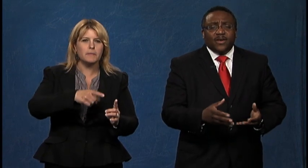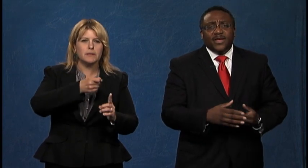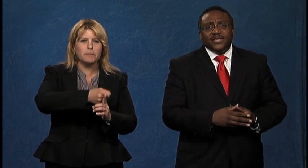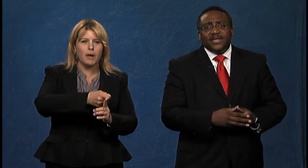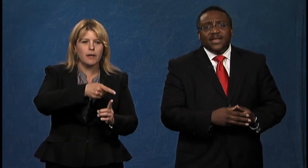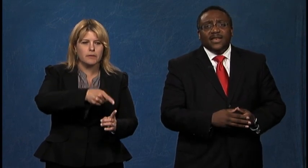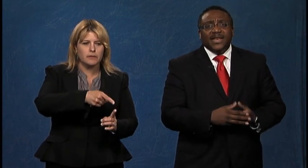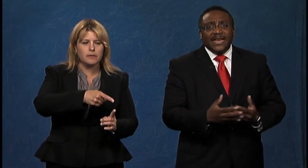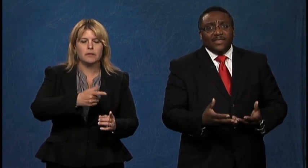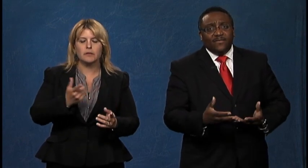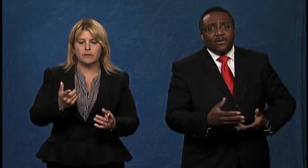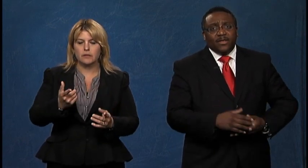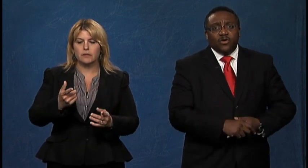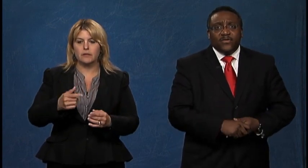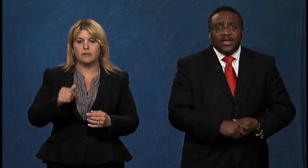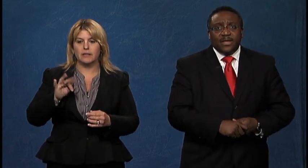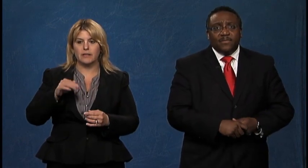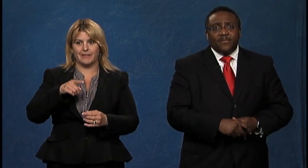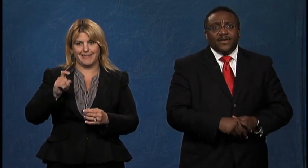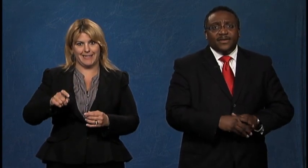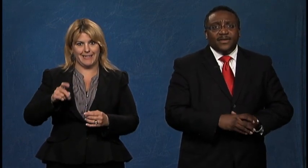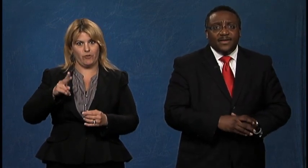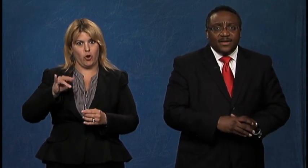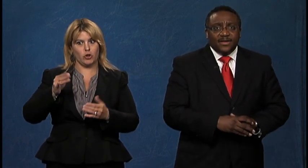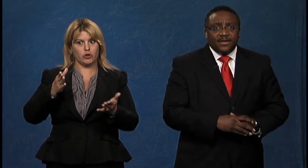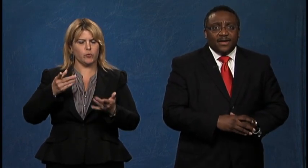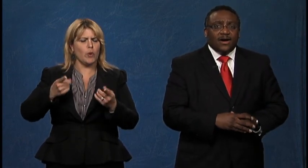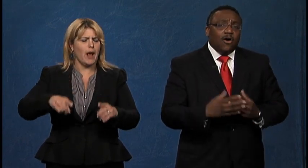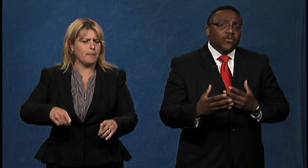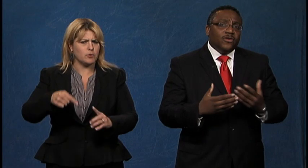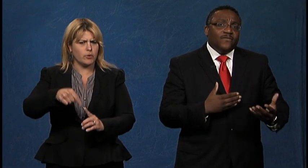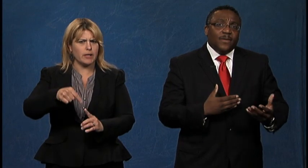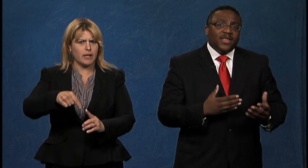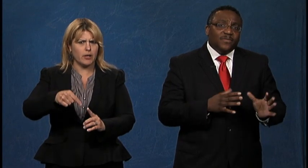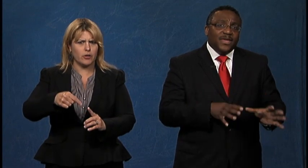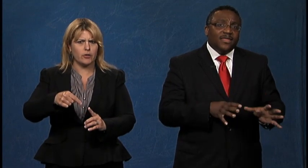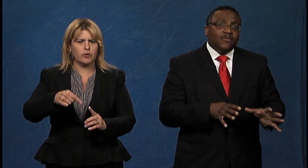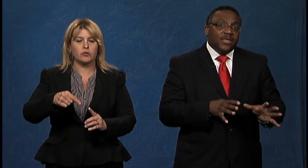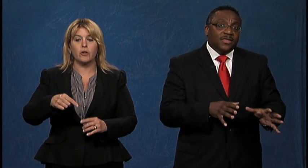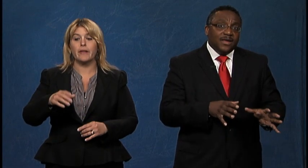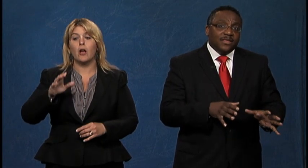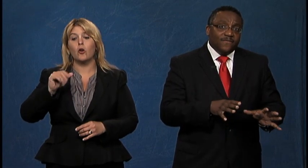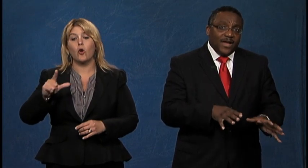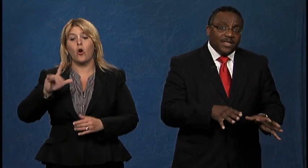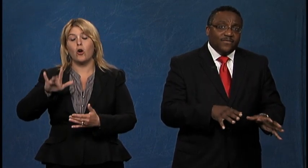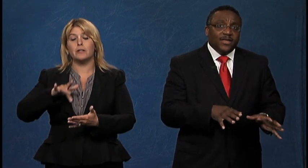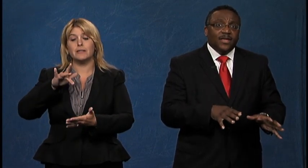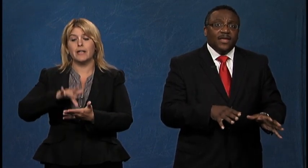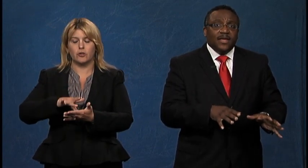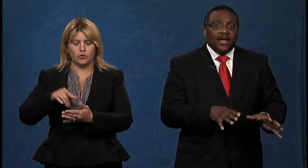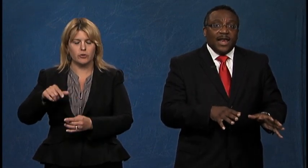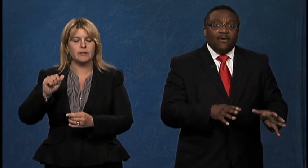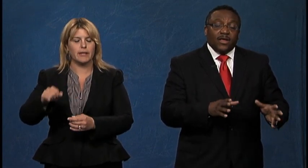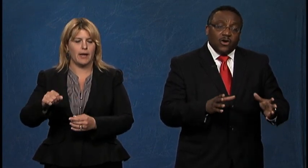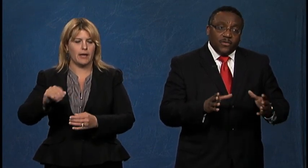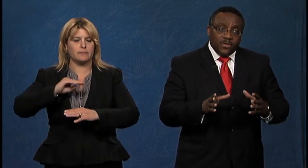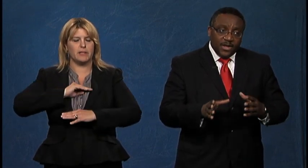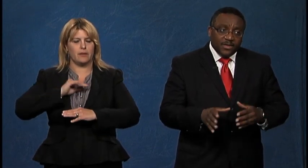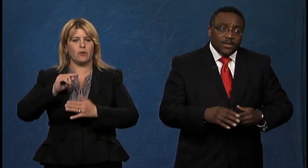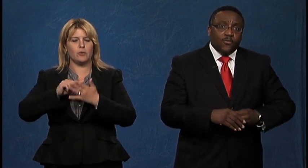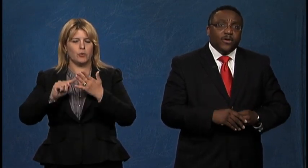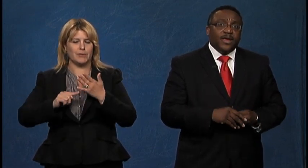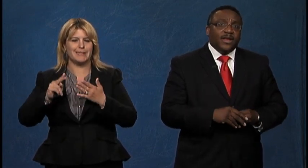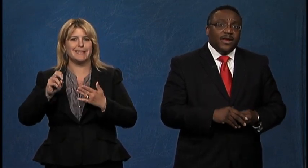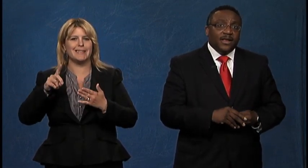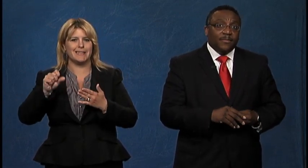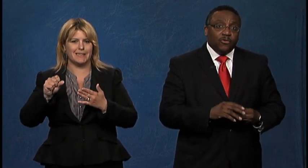for the organization needing the VRI service at that moment? A call center environment speaks to these needs effectively, allowing interpreters to get